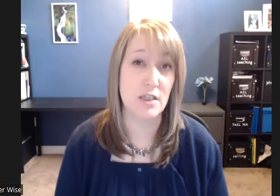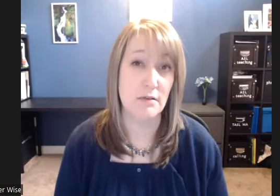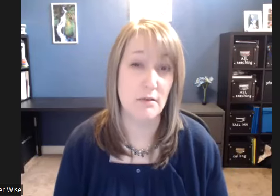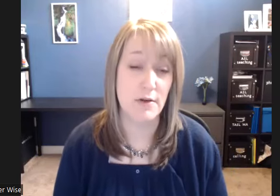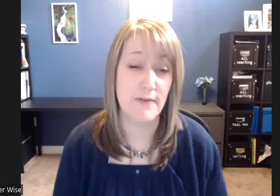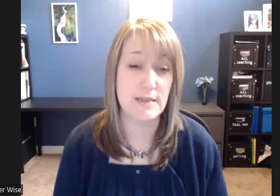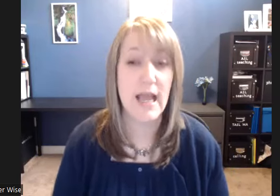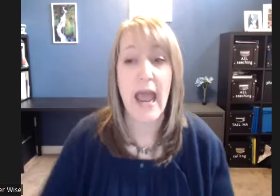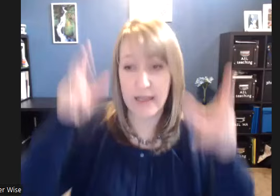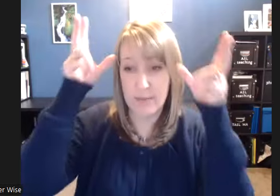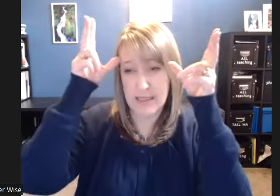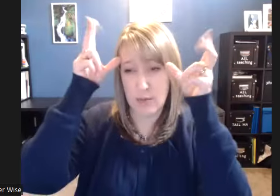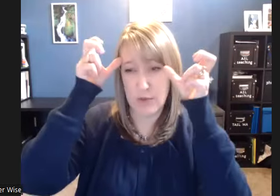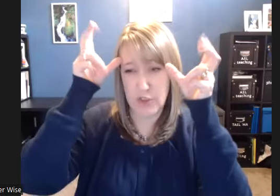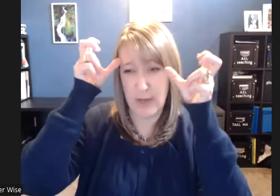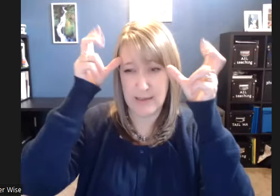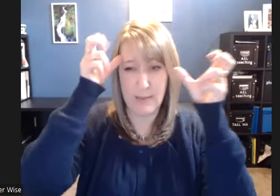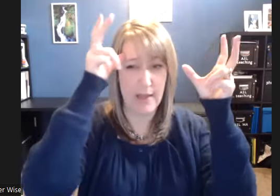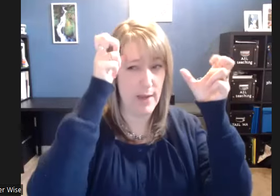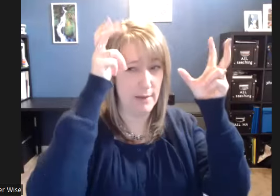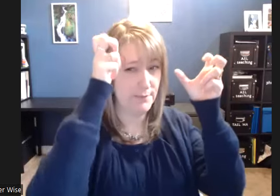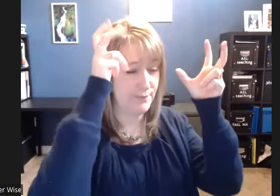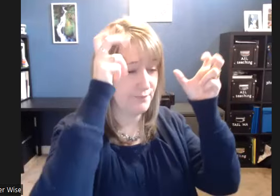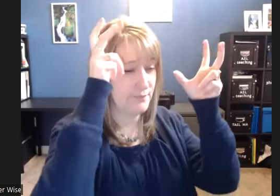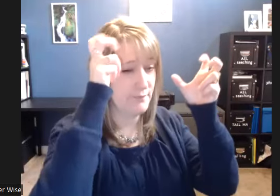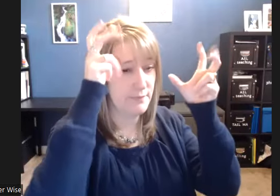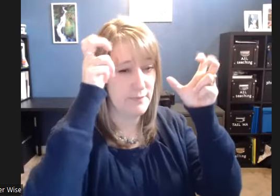expression on your face. And it can be signed with 2 hands, by the way.